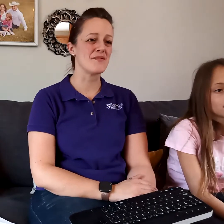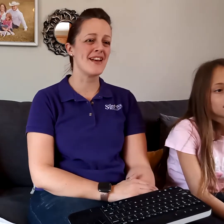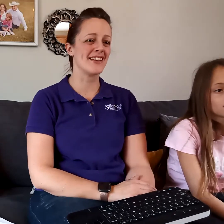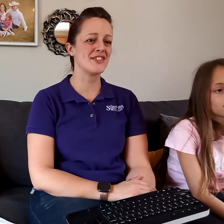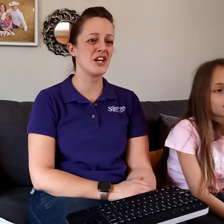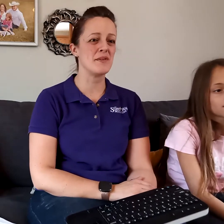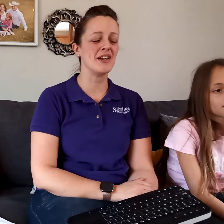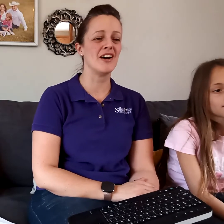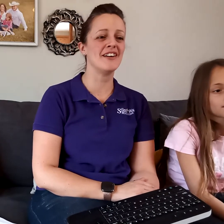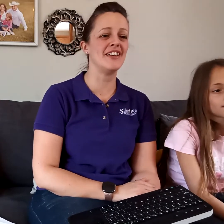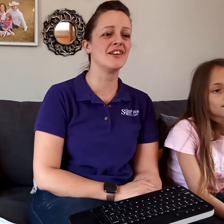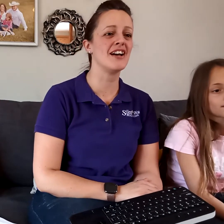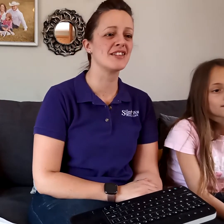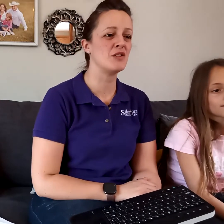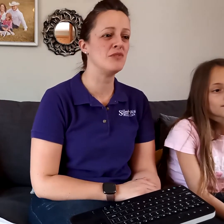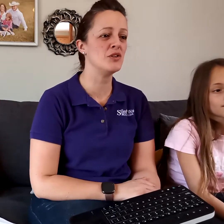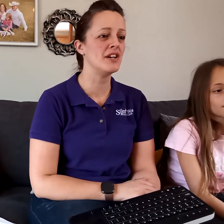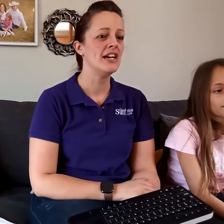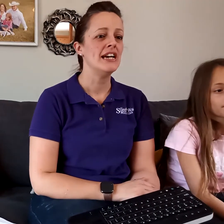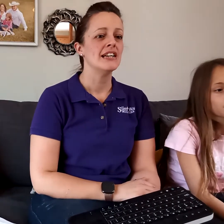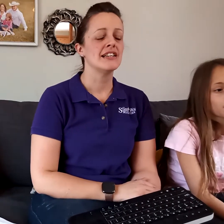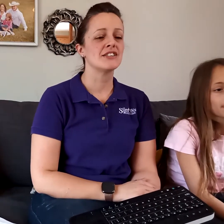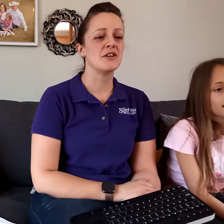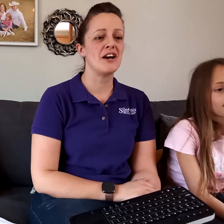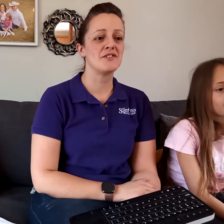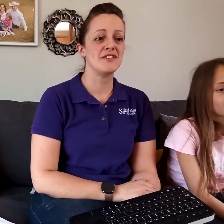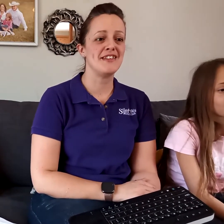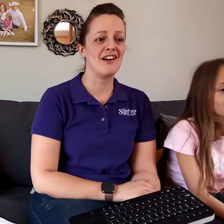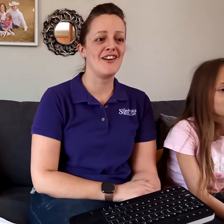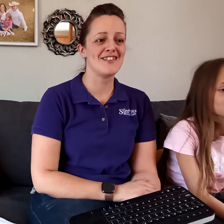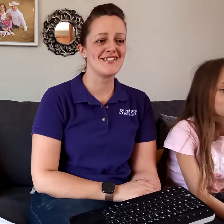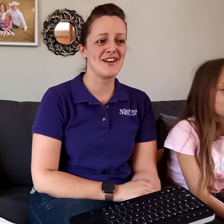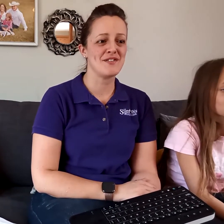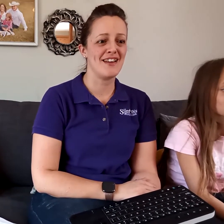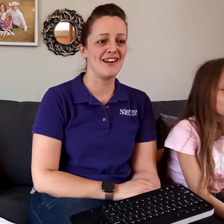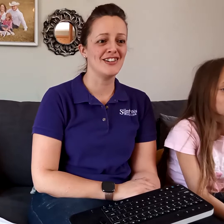Thanks, Jeremy. All right, you guys can mute. Let's go down to Darius down there.